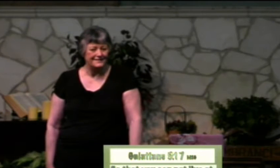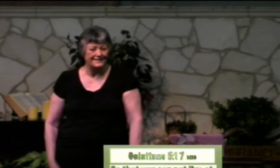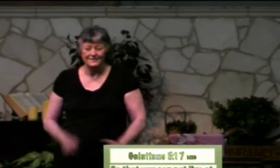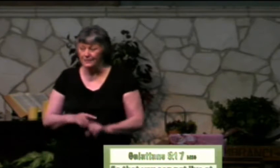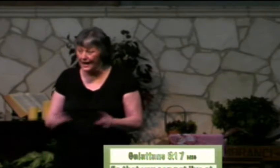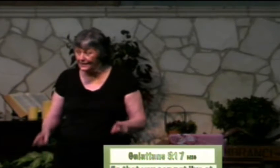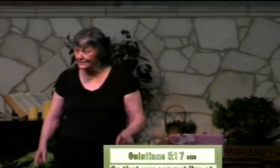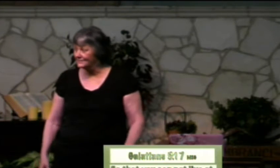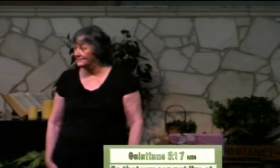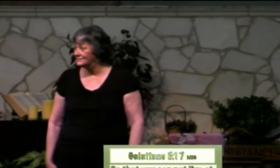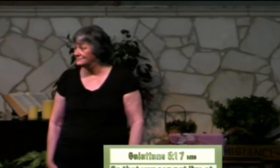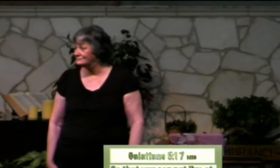But